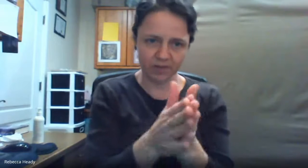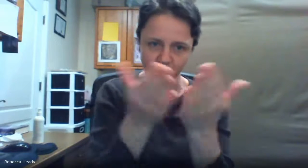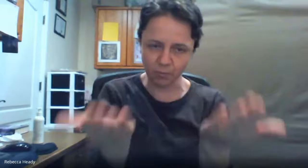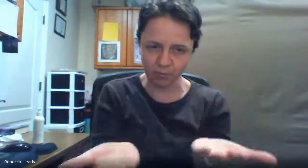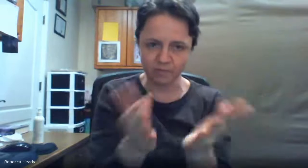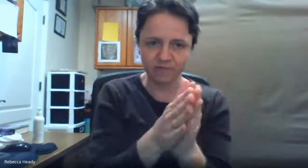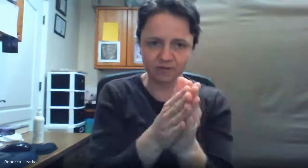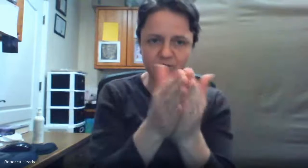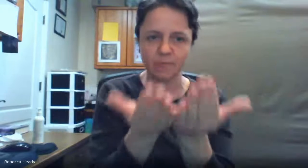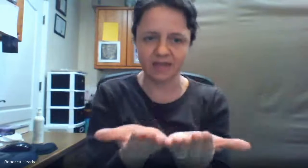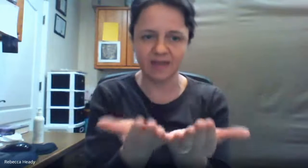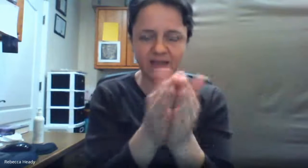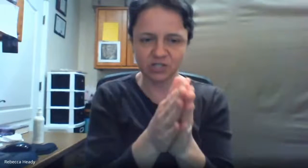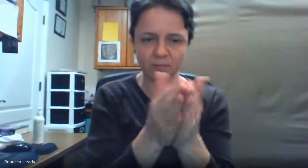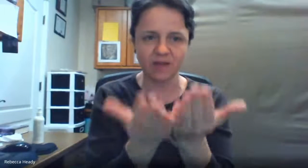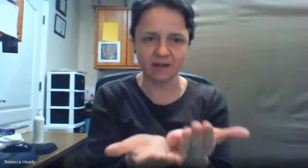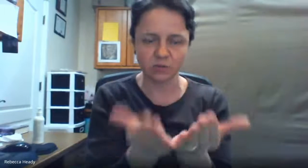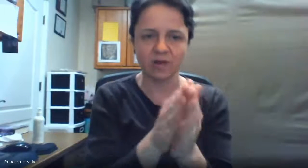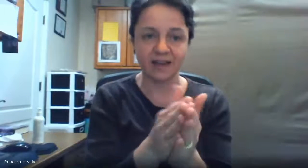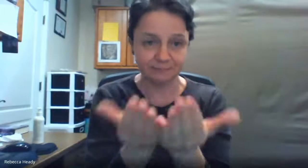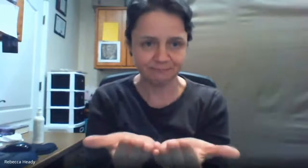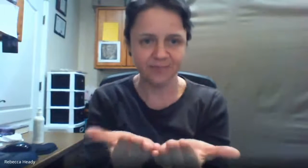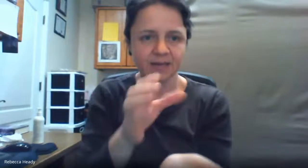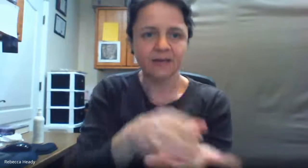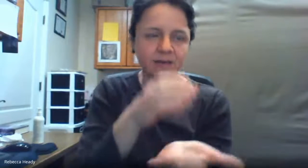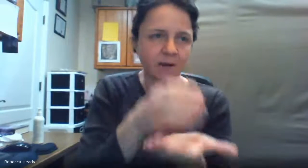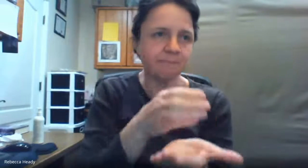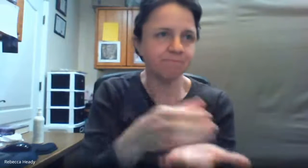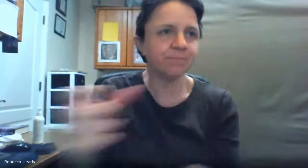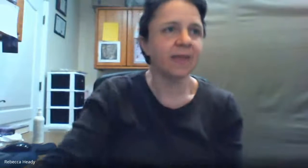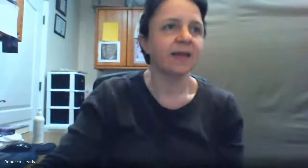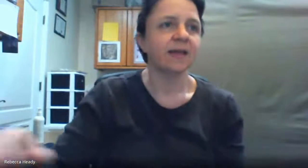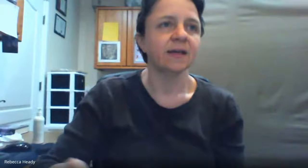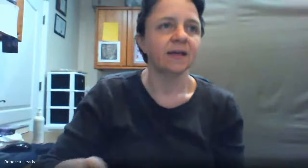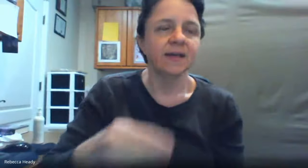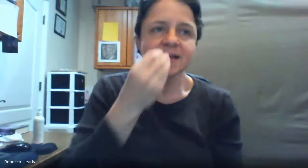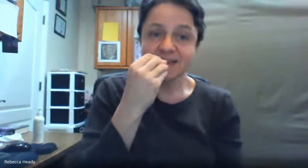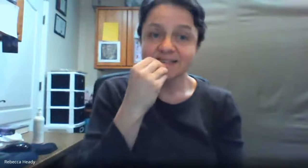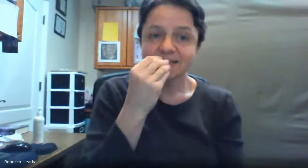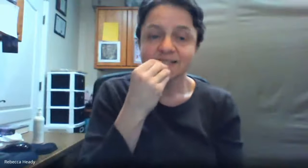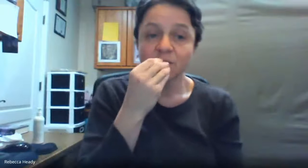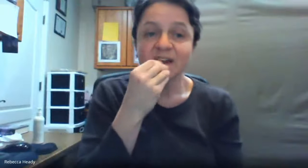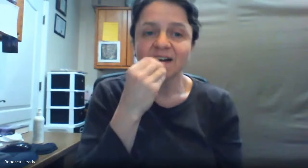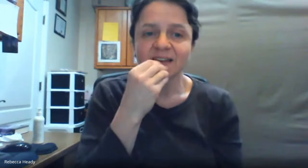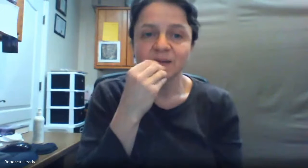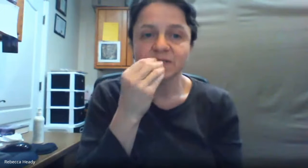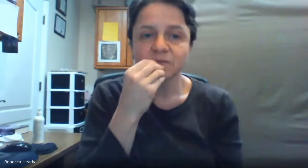up a book with your fingers. You're making the hand shape of the actual item. Cup. Eat. There's another iconic sign because you're